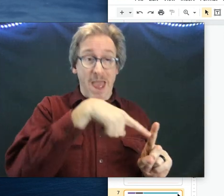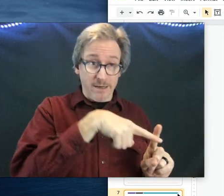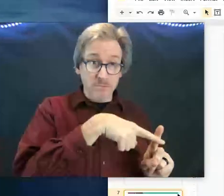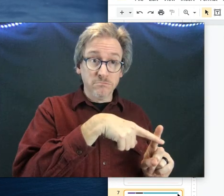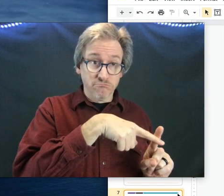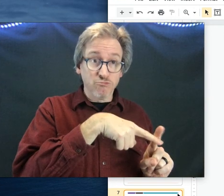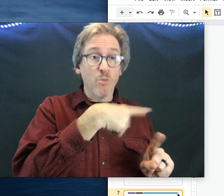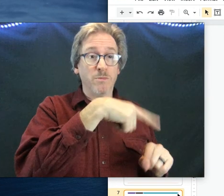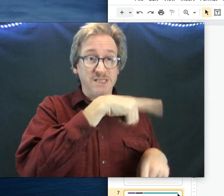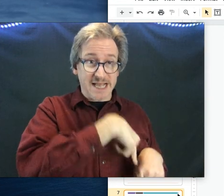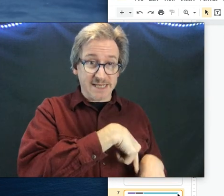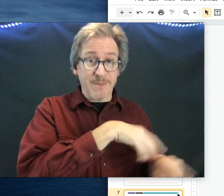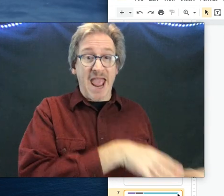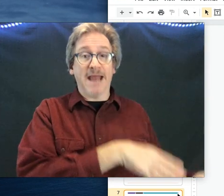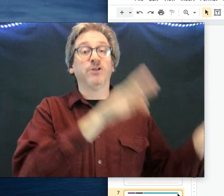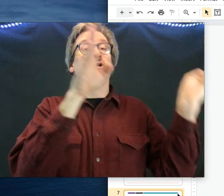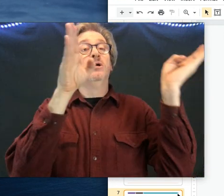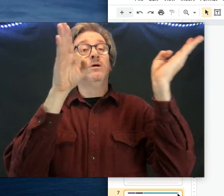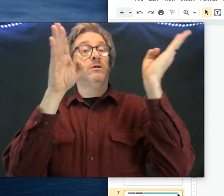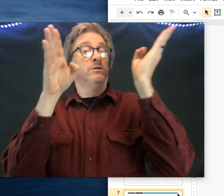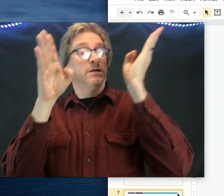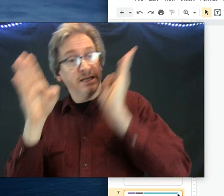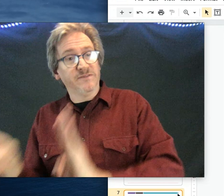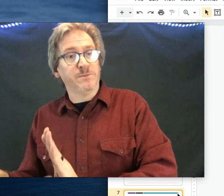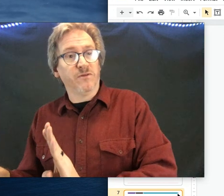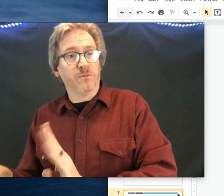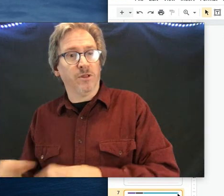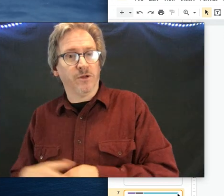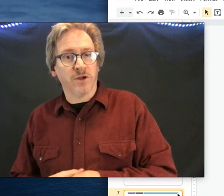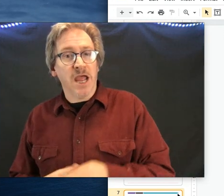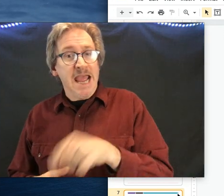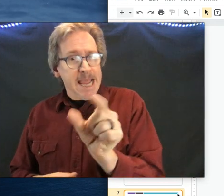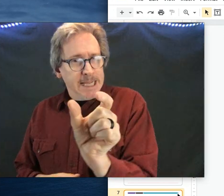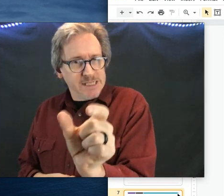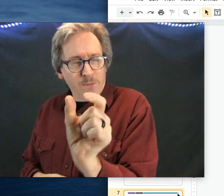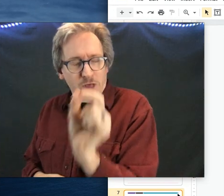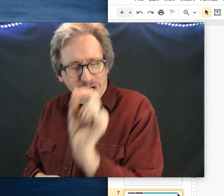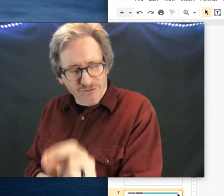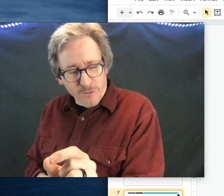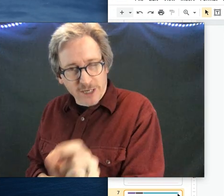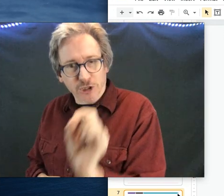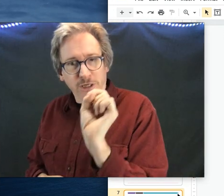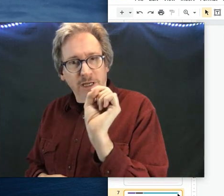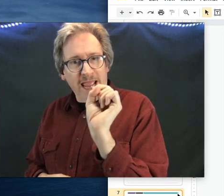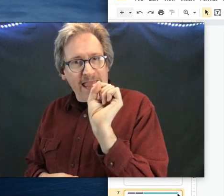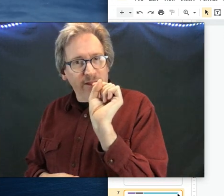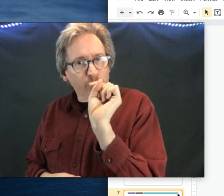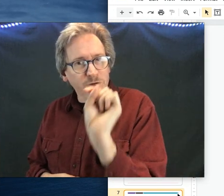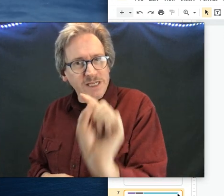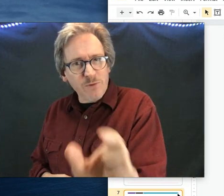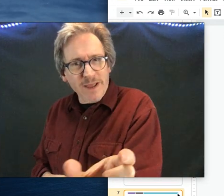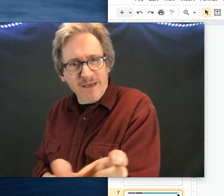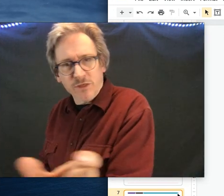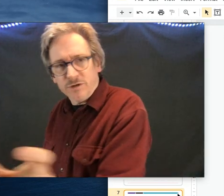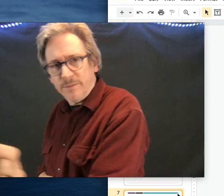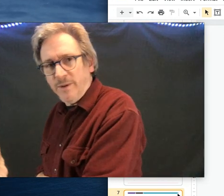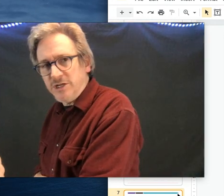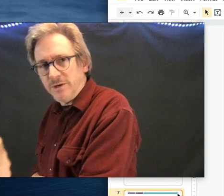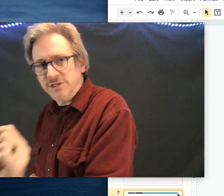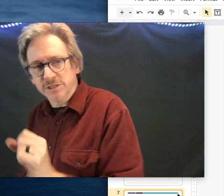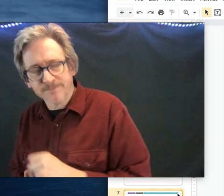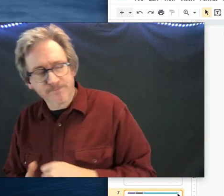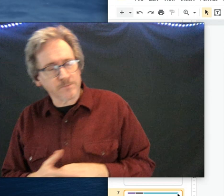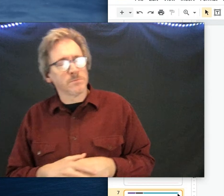tell when was the last time, and give some other information. And the reason why we have the other